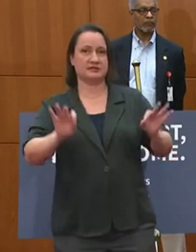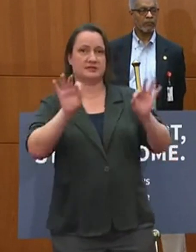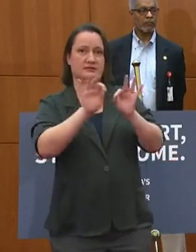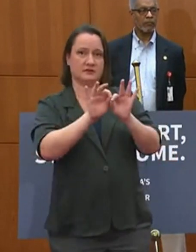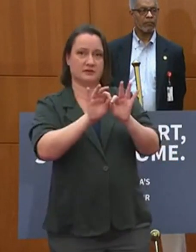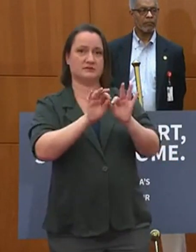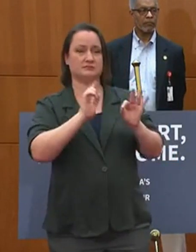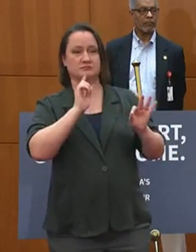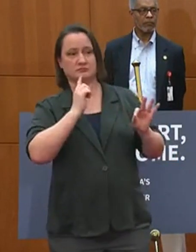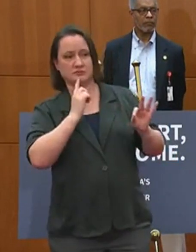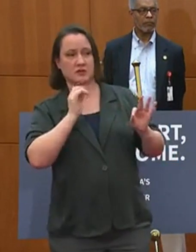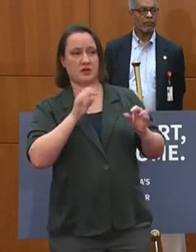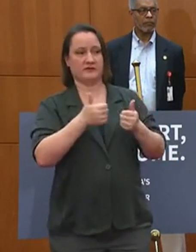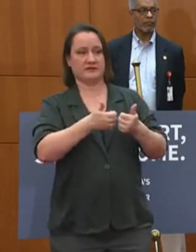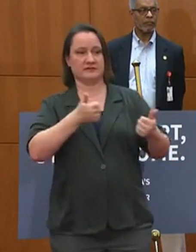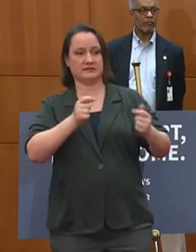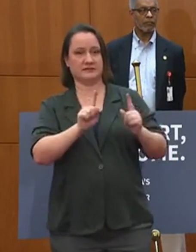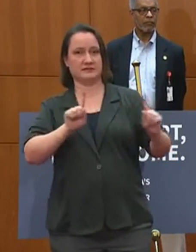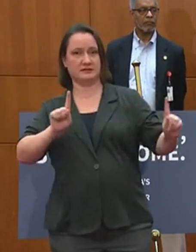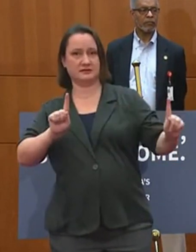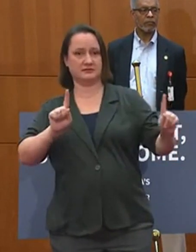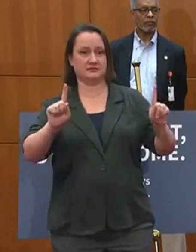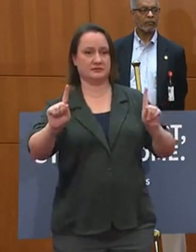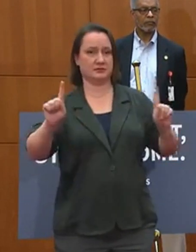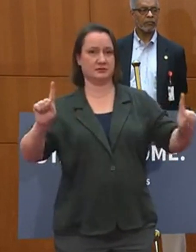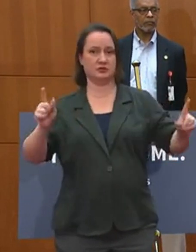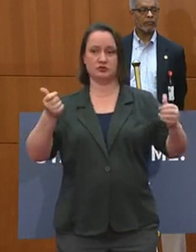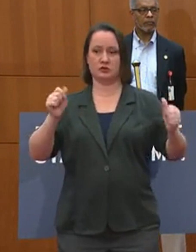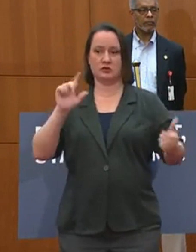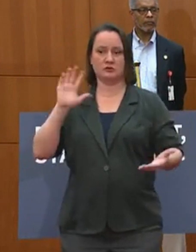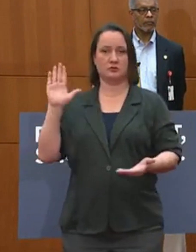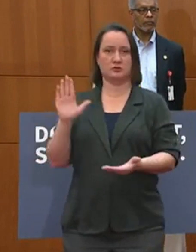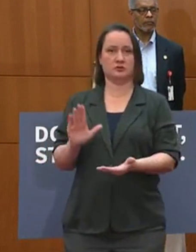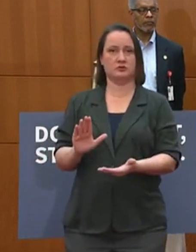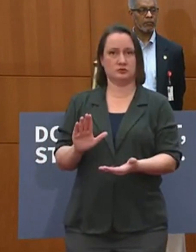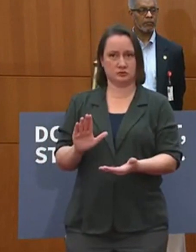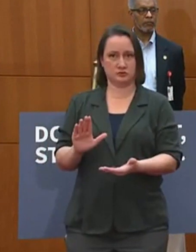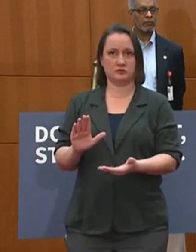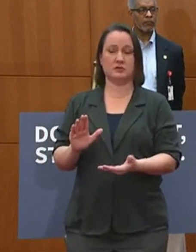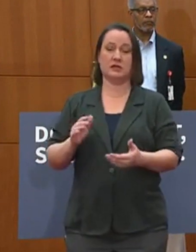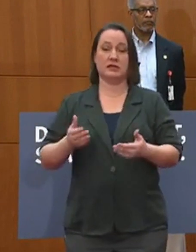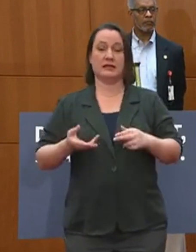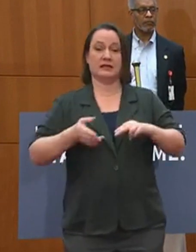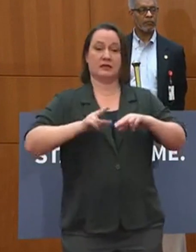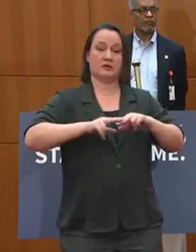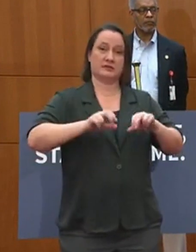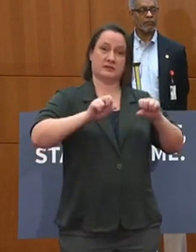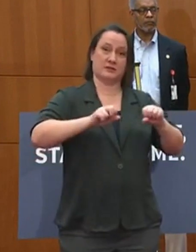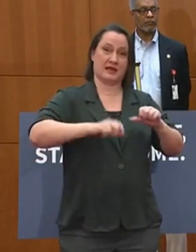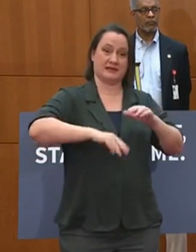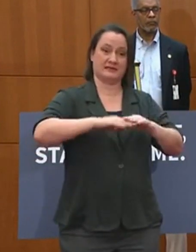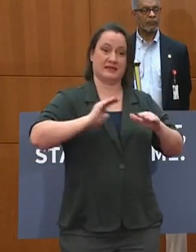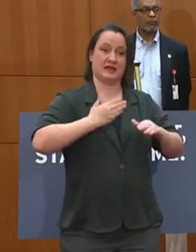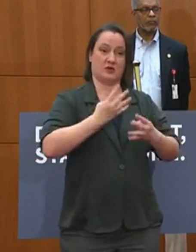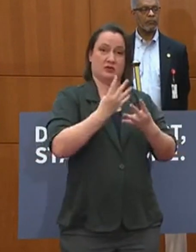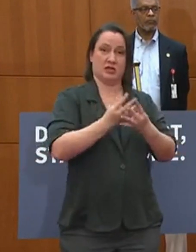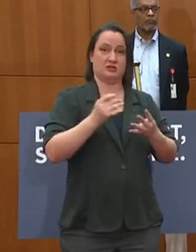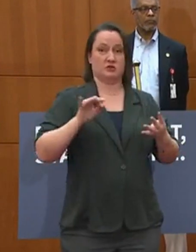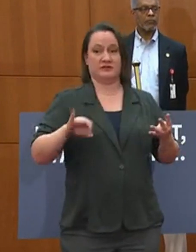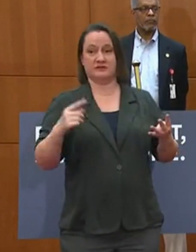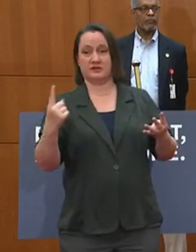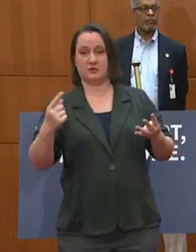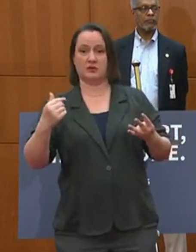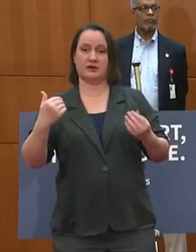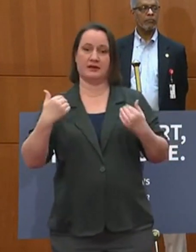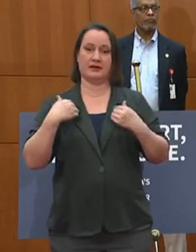importance of the distancing and trying to reduce those, increase the capacity in our jails so that if one were to